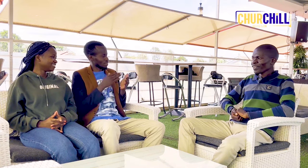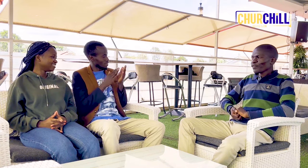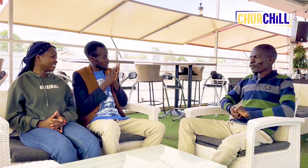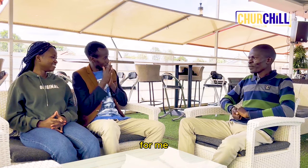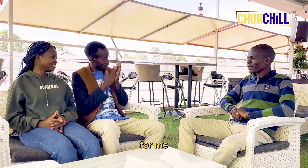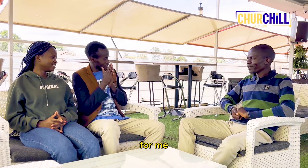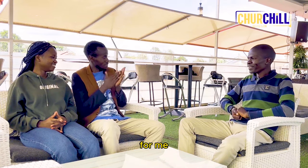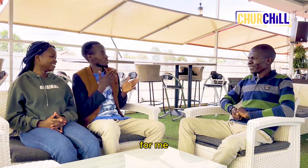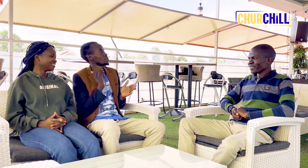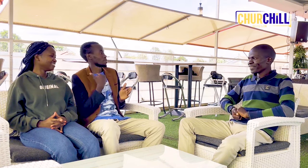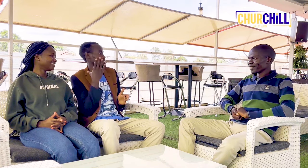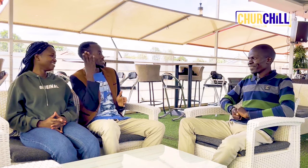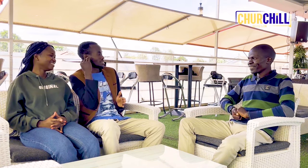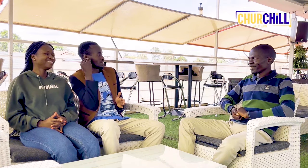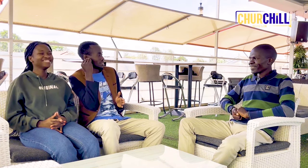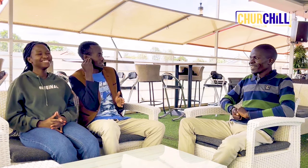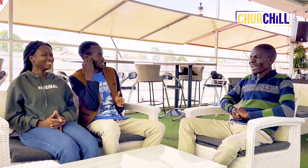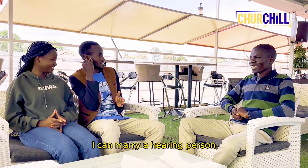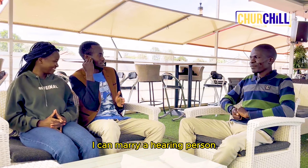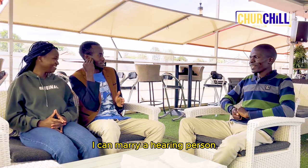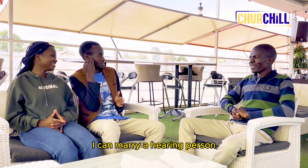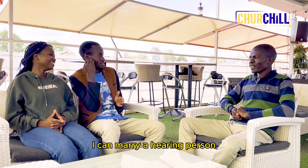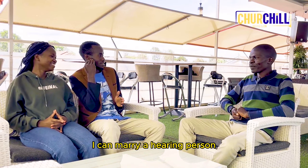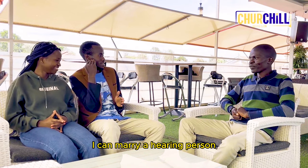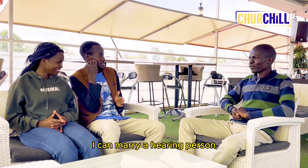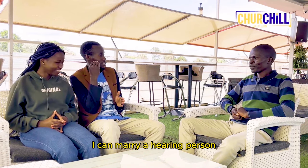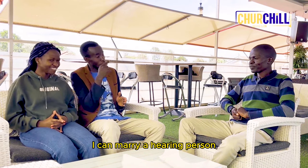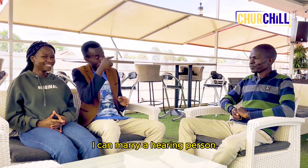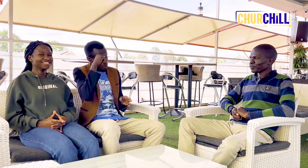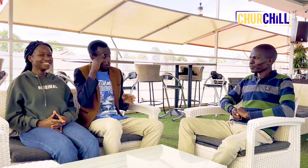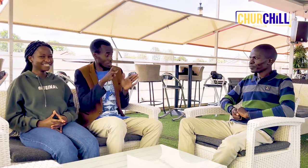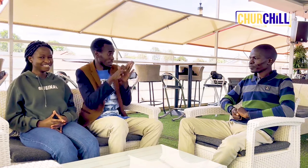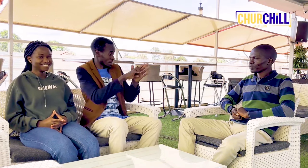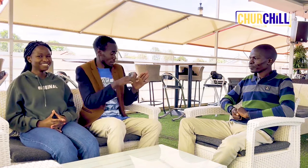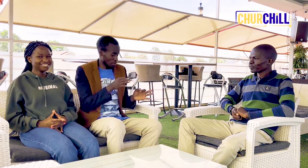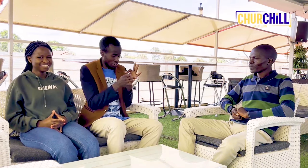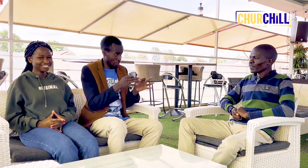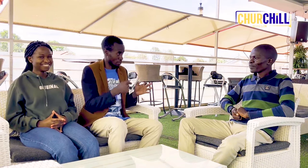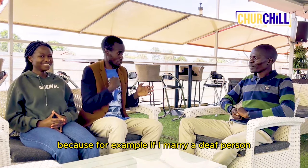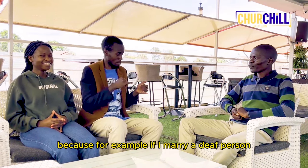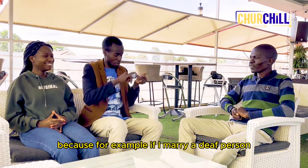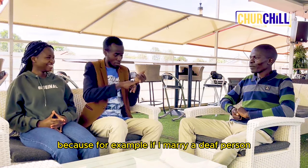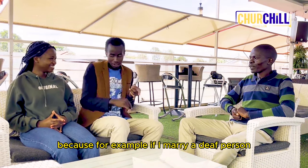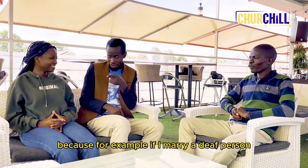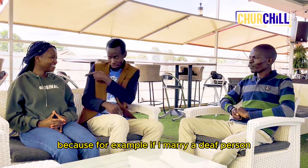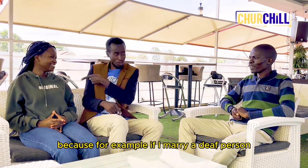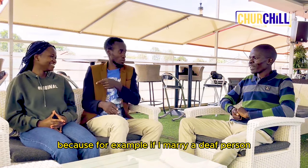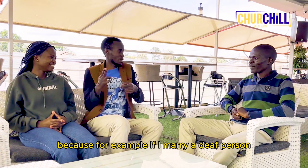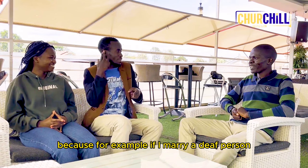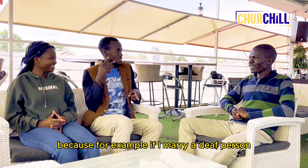For me, I can marry a hearing person, because, for example, if I marry a